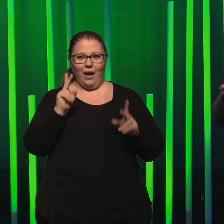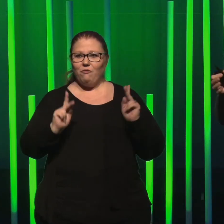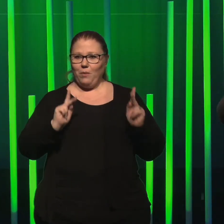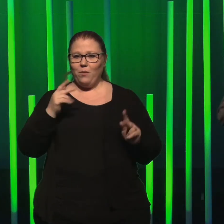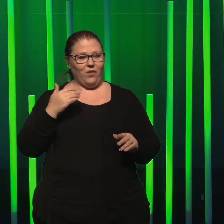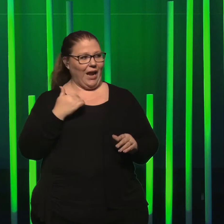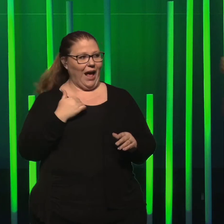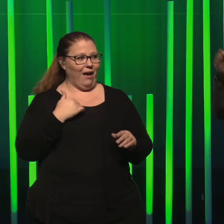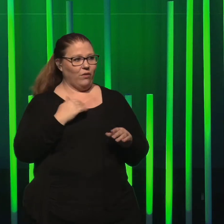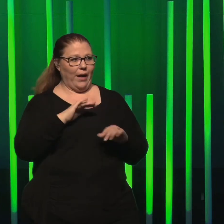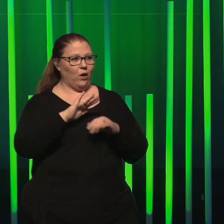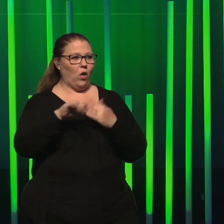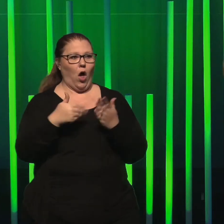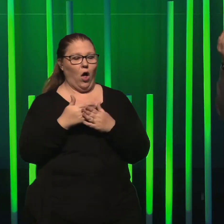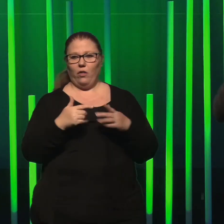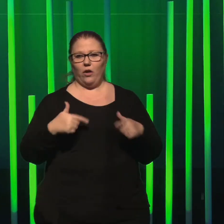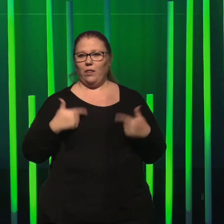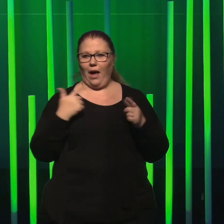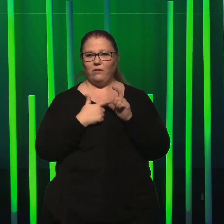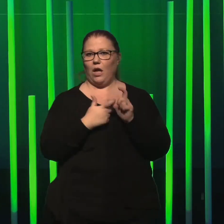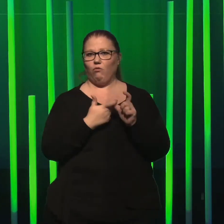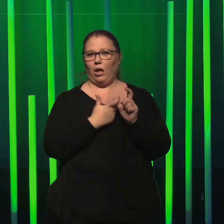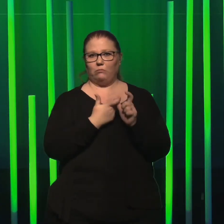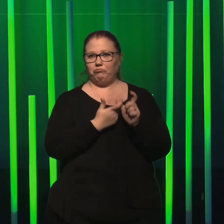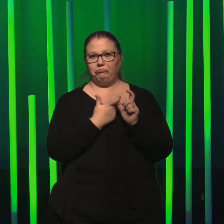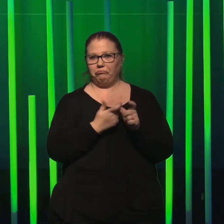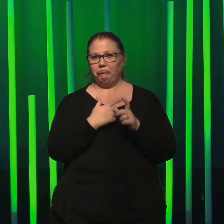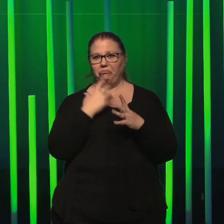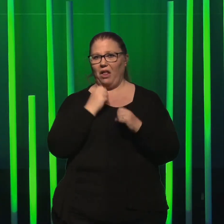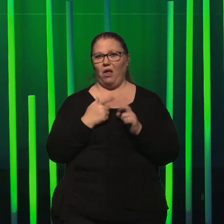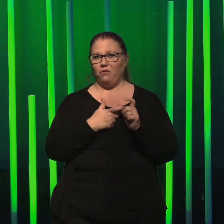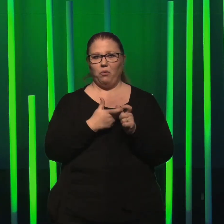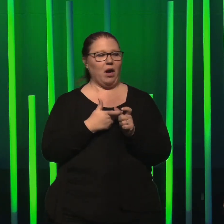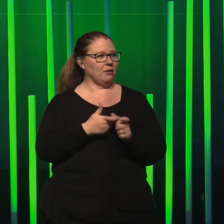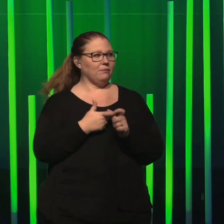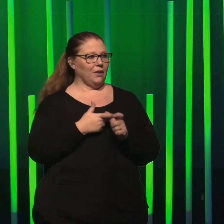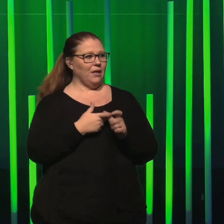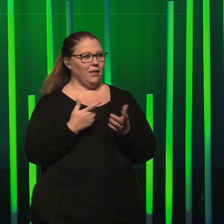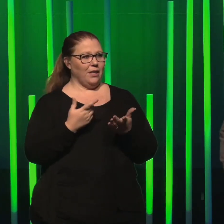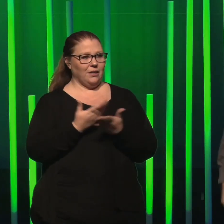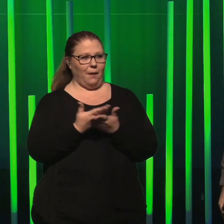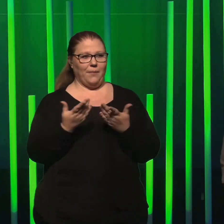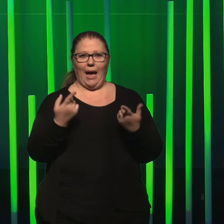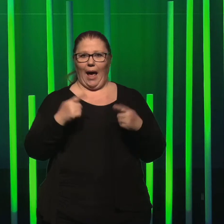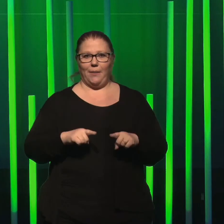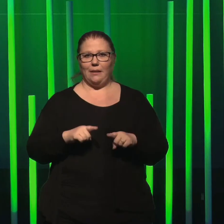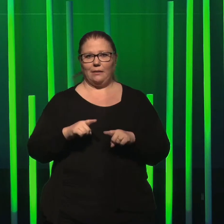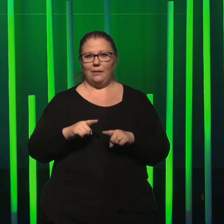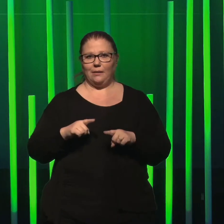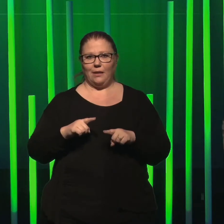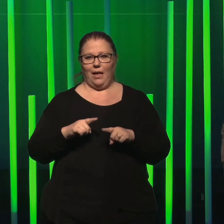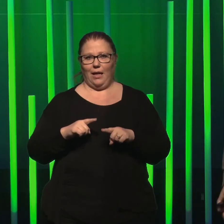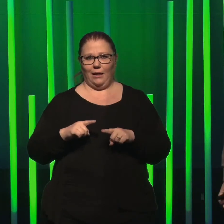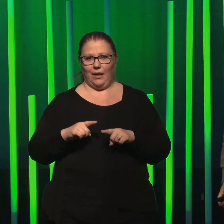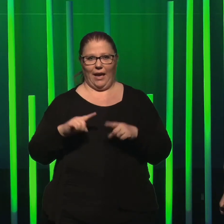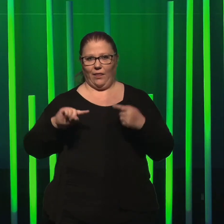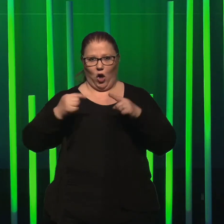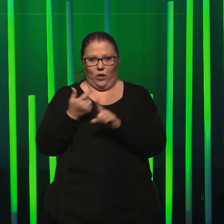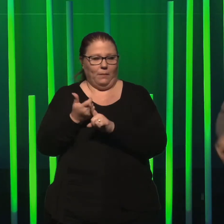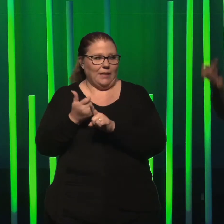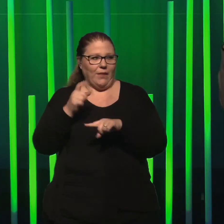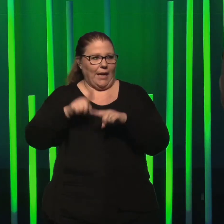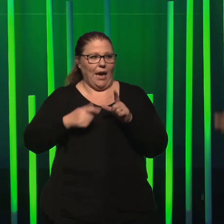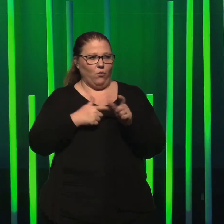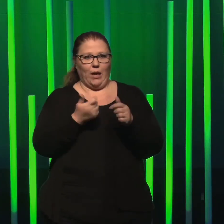have, for their whole lives, they've been runners. They love to run, right? And then all of a sudden something happens, they have a knee injury and they can't run anymore. So what do? Do they say,